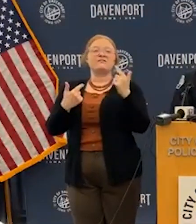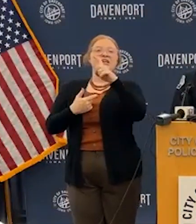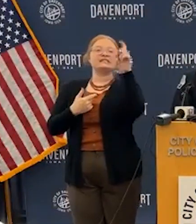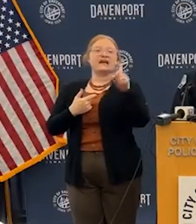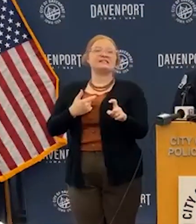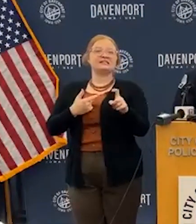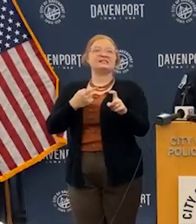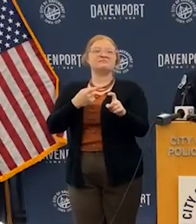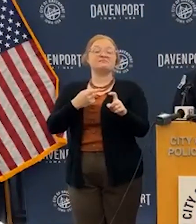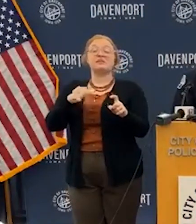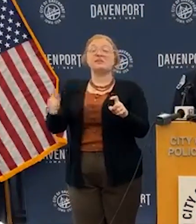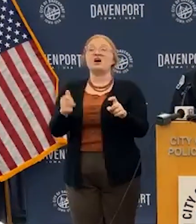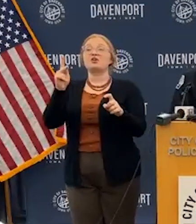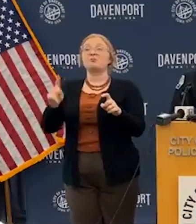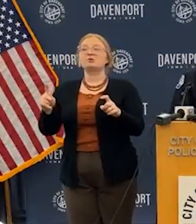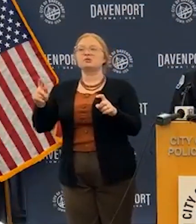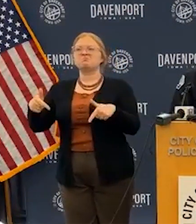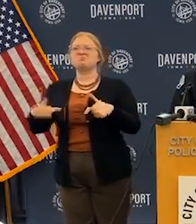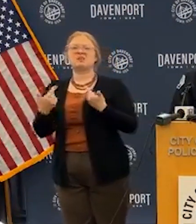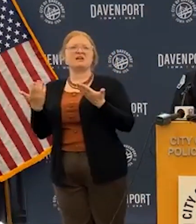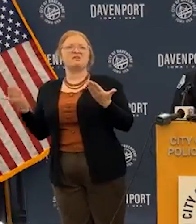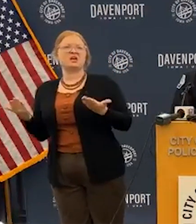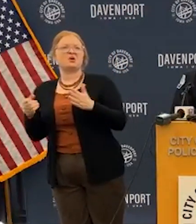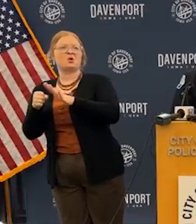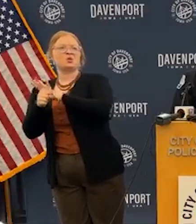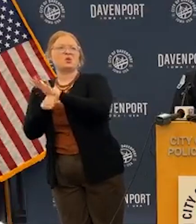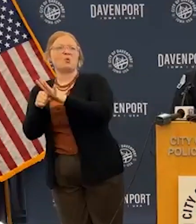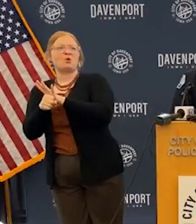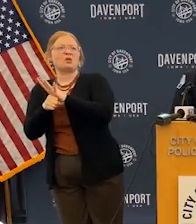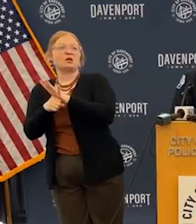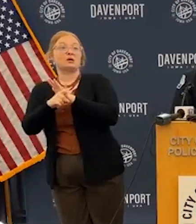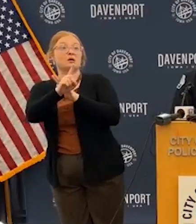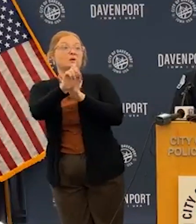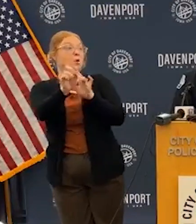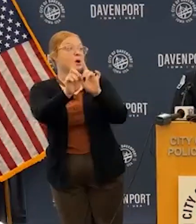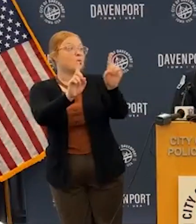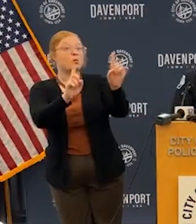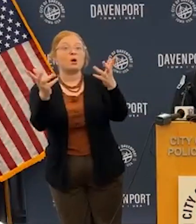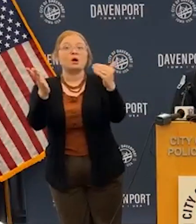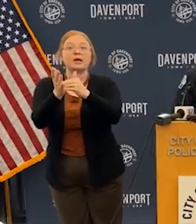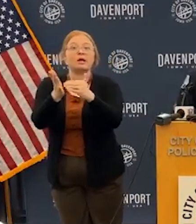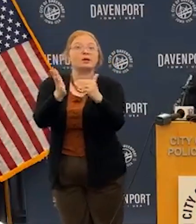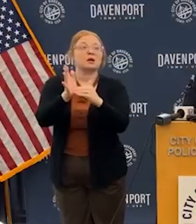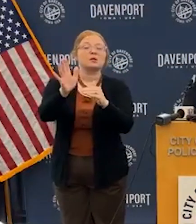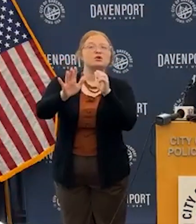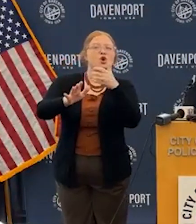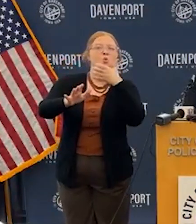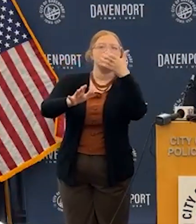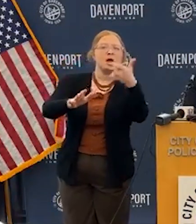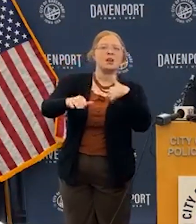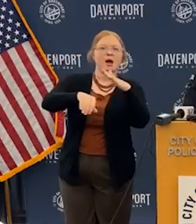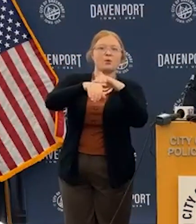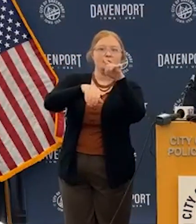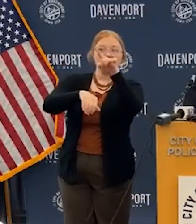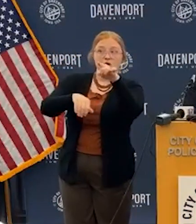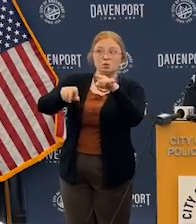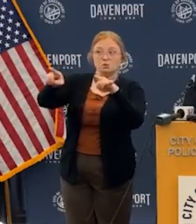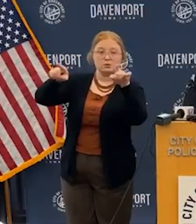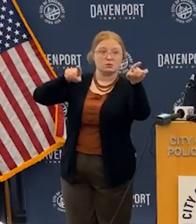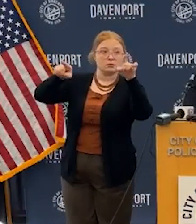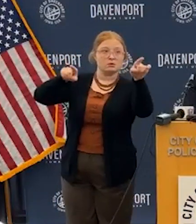locally. So we reached out and found those guys. Okay. Don't yell out. I'll call on you. So, sir, you have... Can you read locally